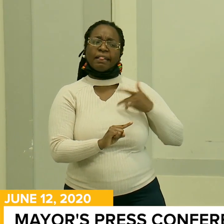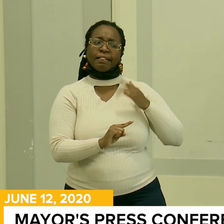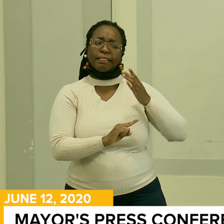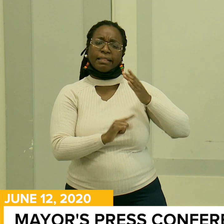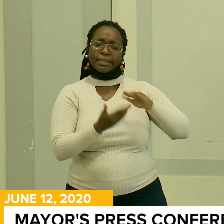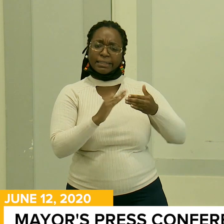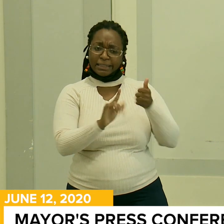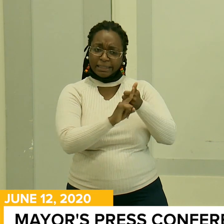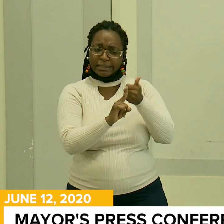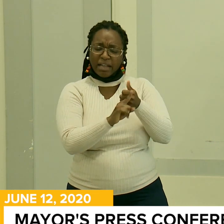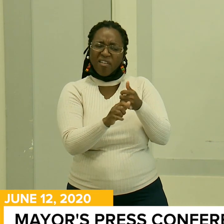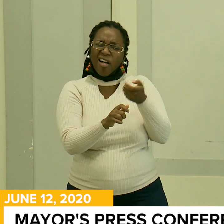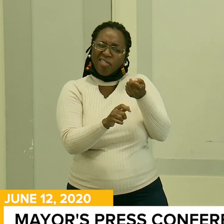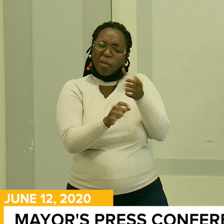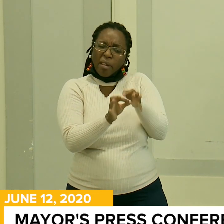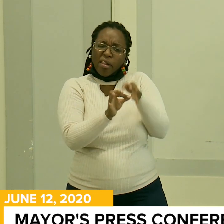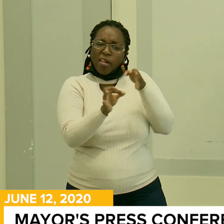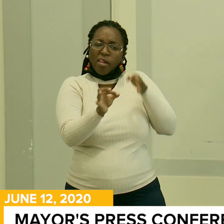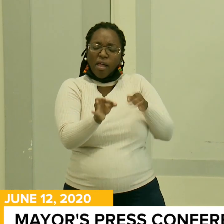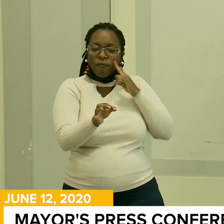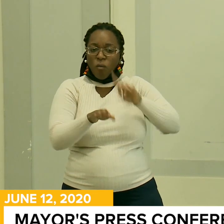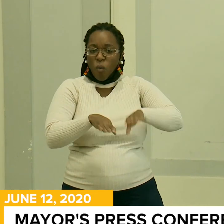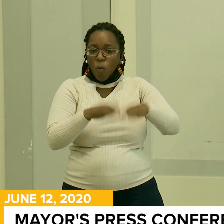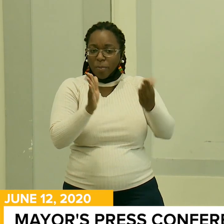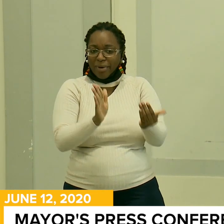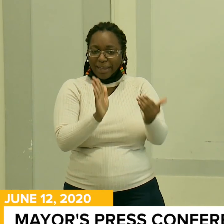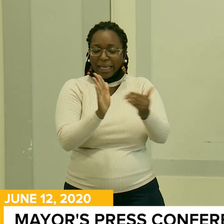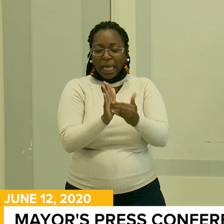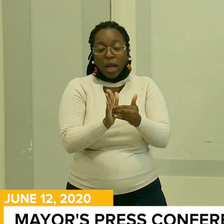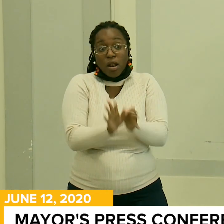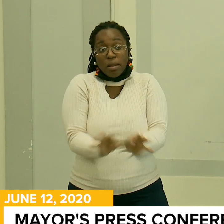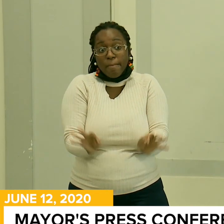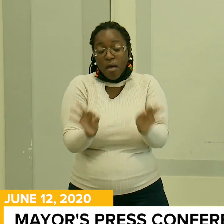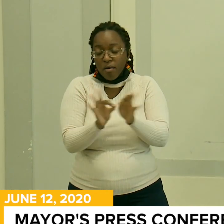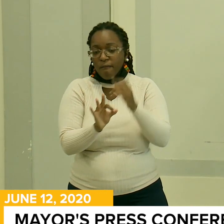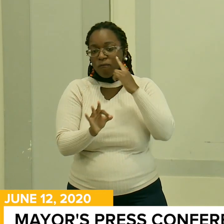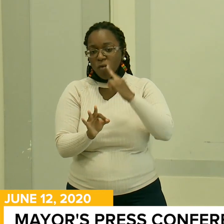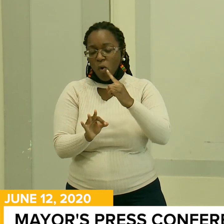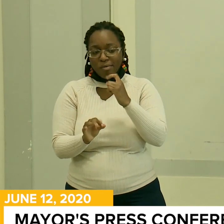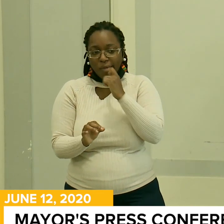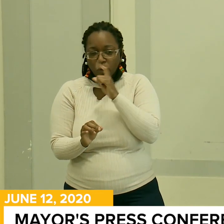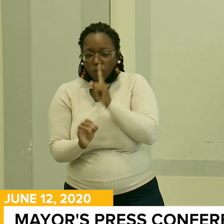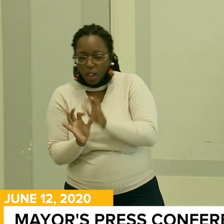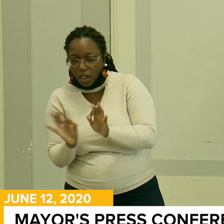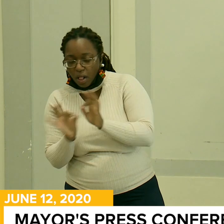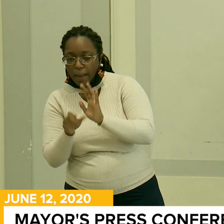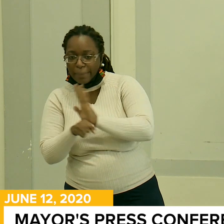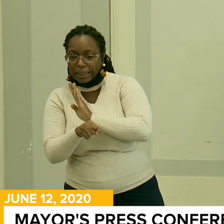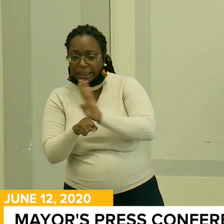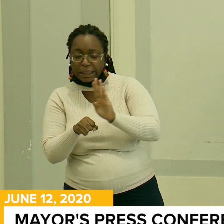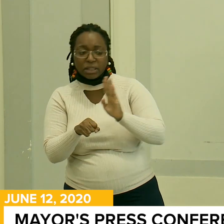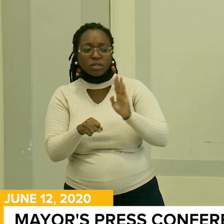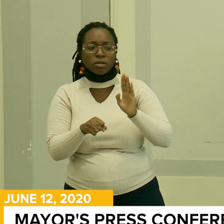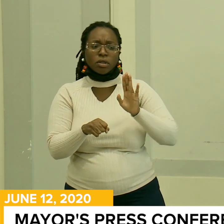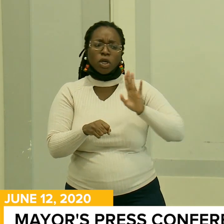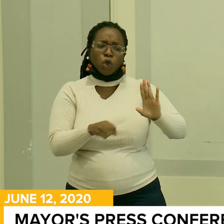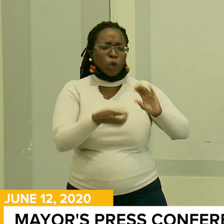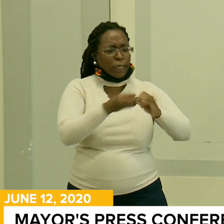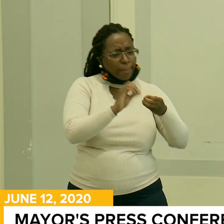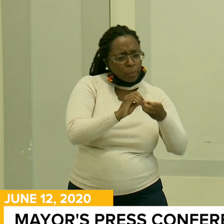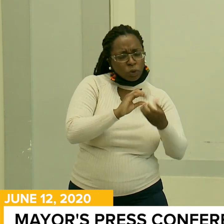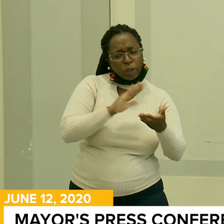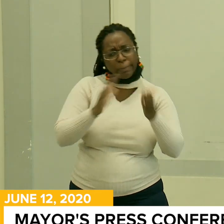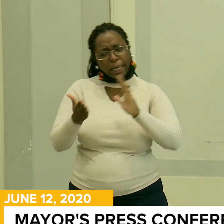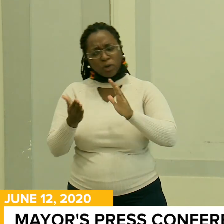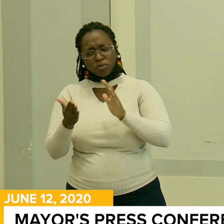it's reopening schedule, especially with non-essential businesses. Are you looking at the same numbers or interpreting in a different way, or is your criteria different?